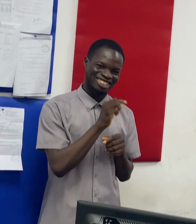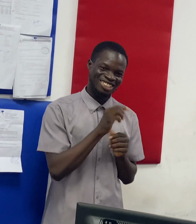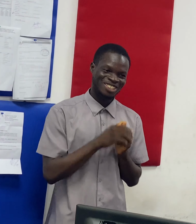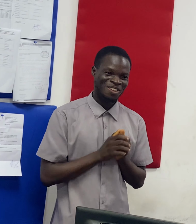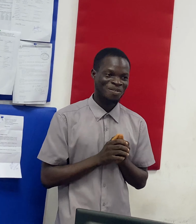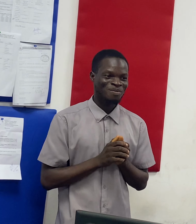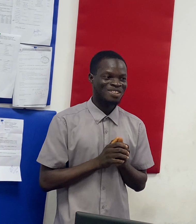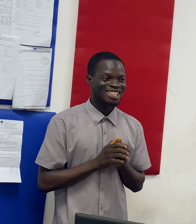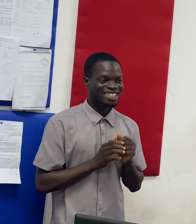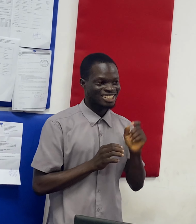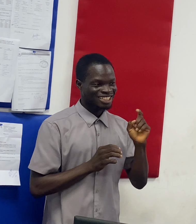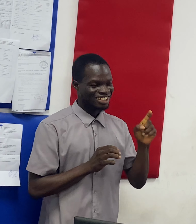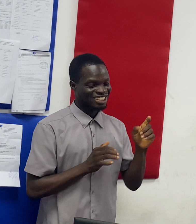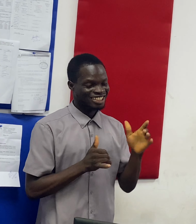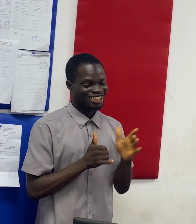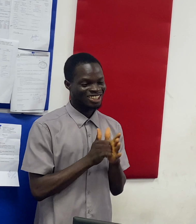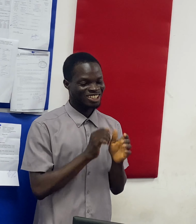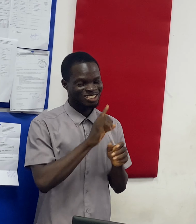The way Madam is saying,